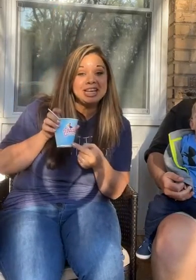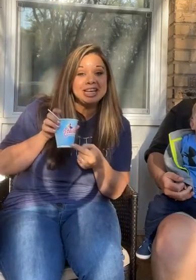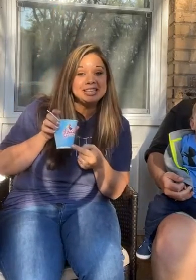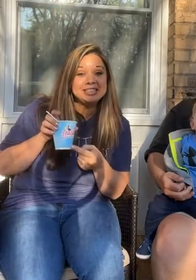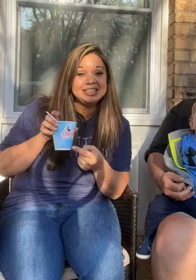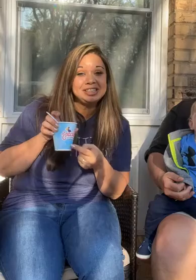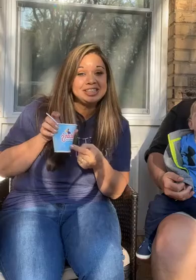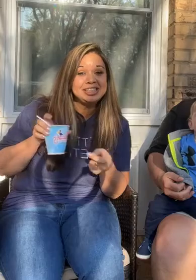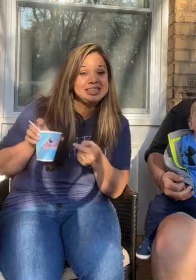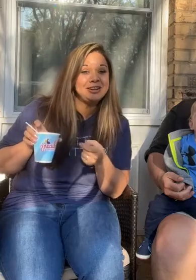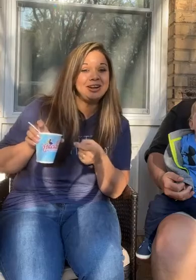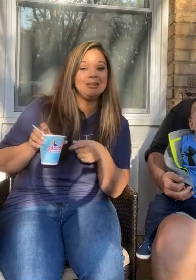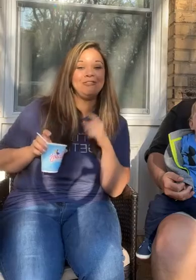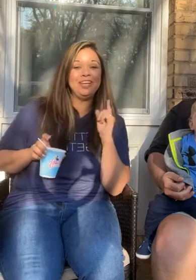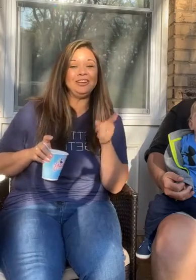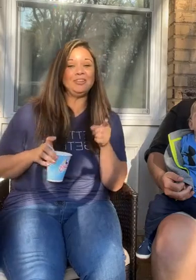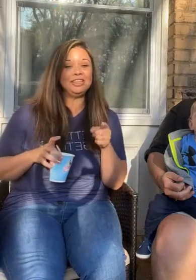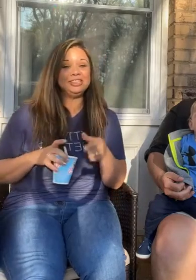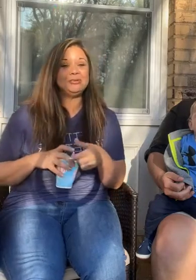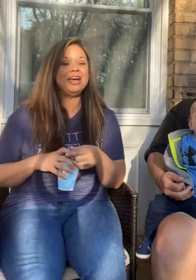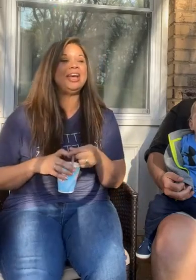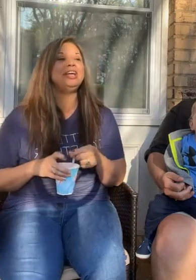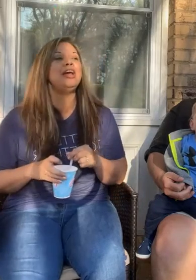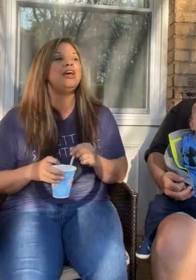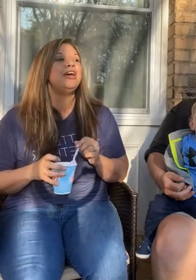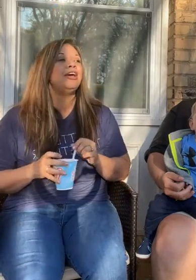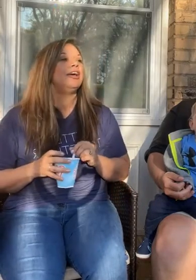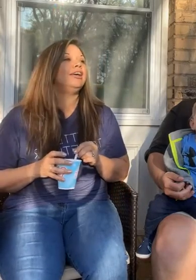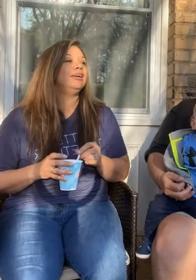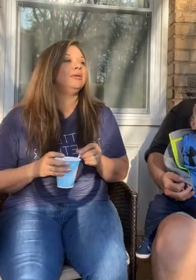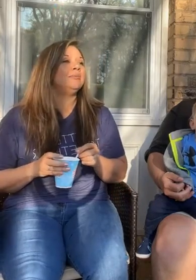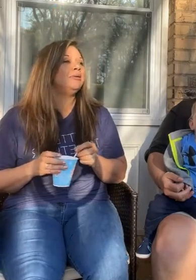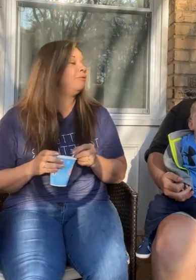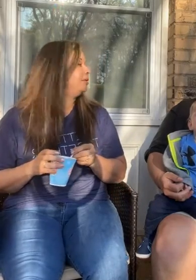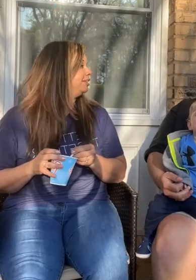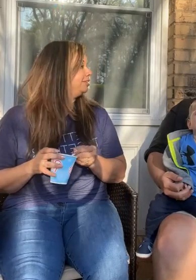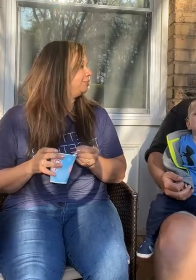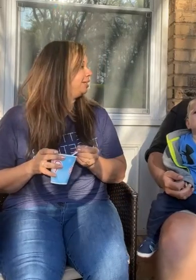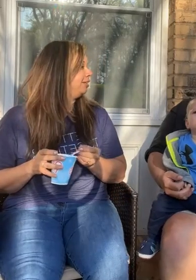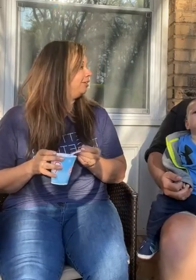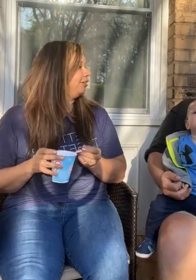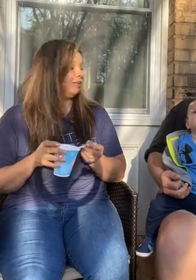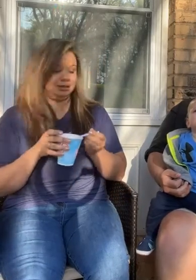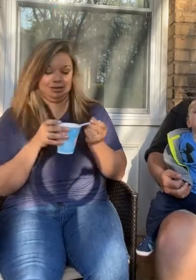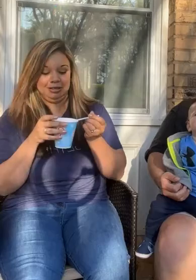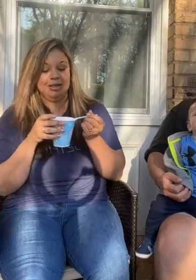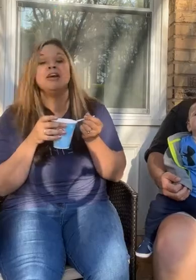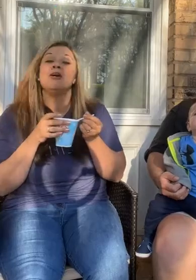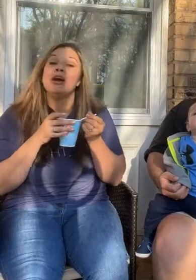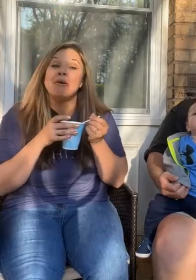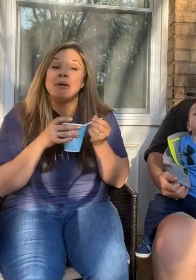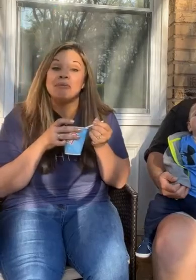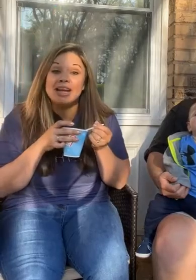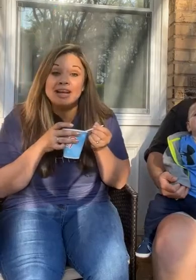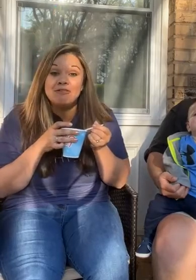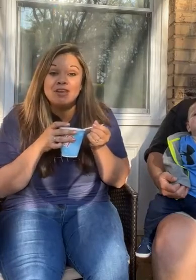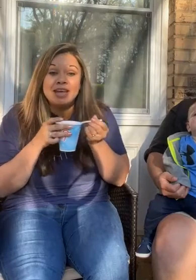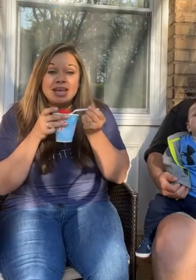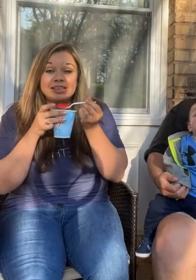Pelican Delicious here in Griffin. Go get you one. What else did we do? The rain. Got my rain fixed.